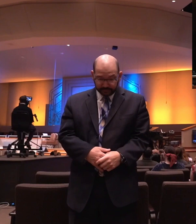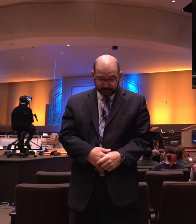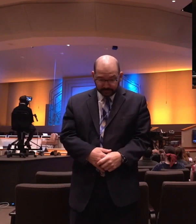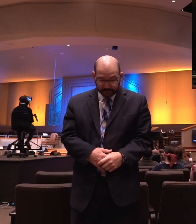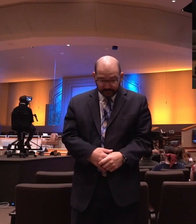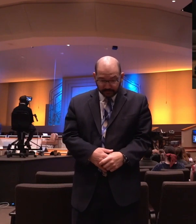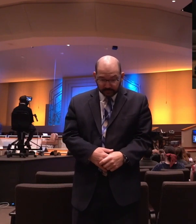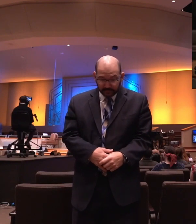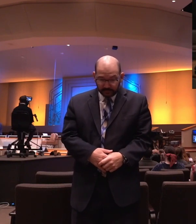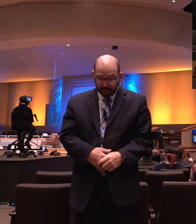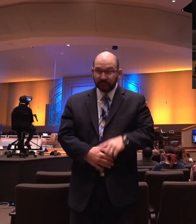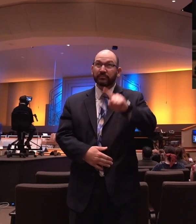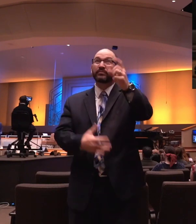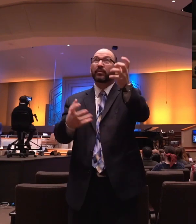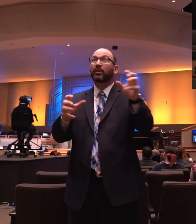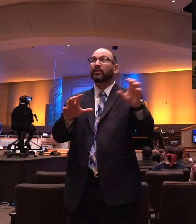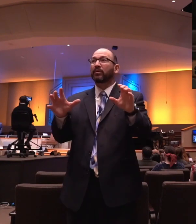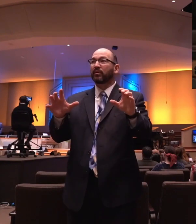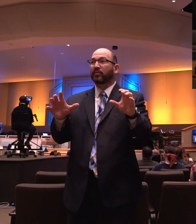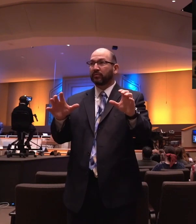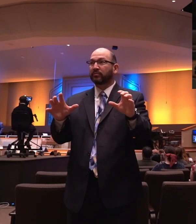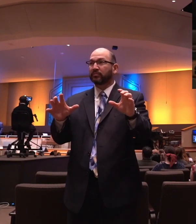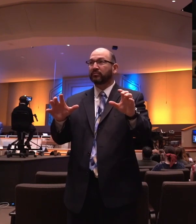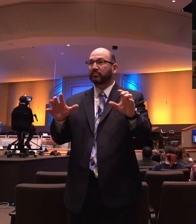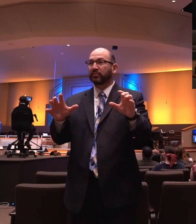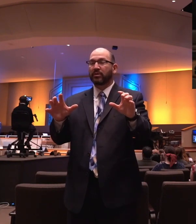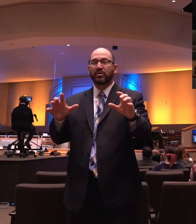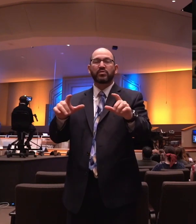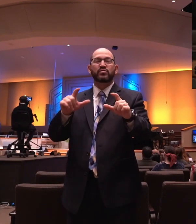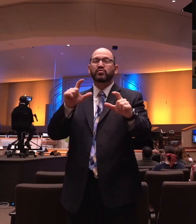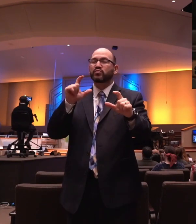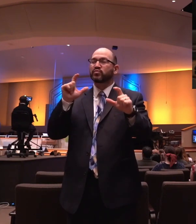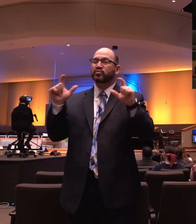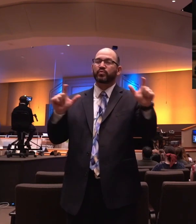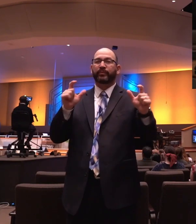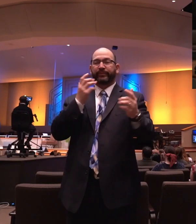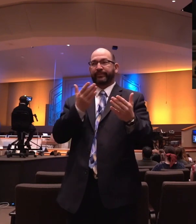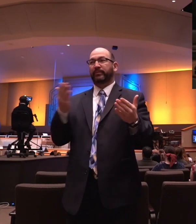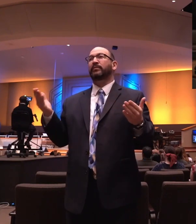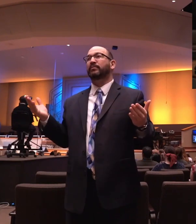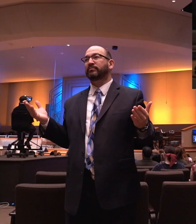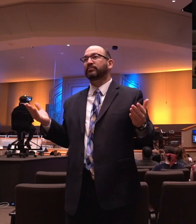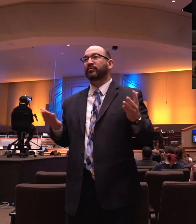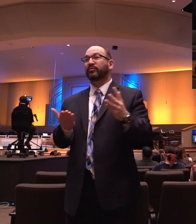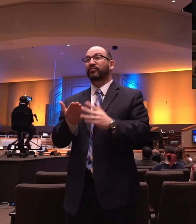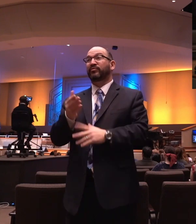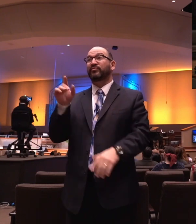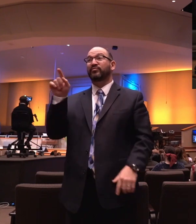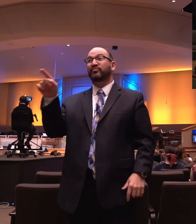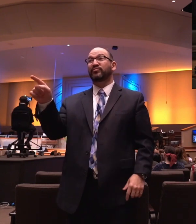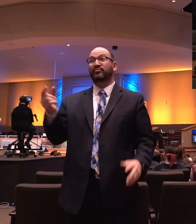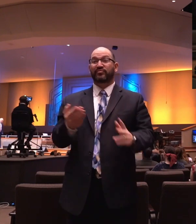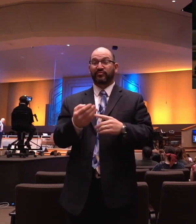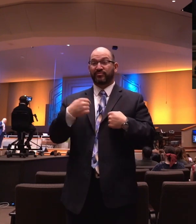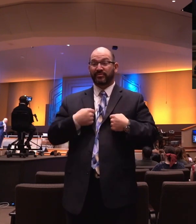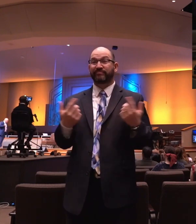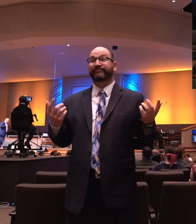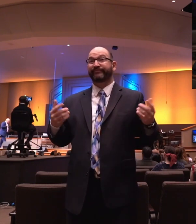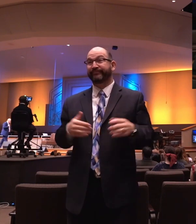And He wants to do great things through you and through me.